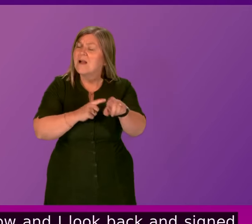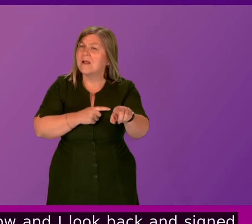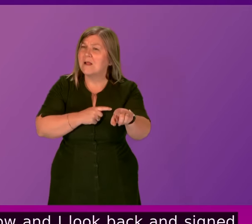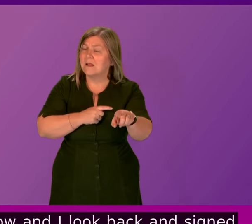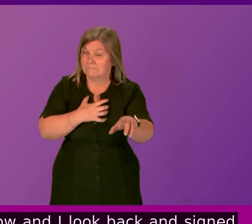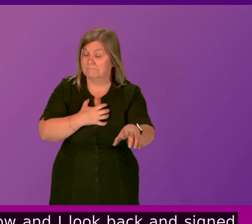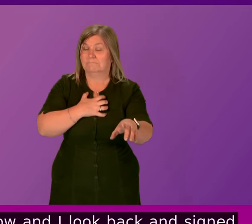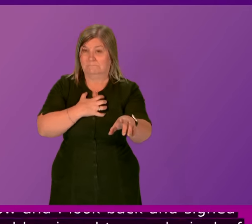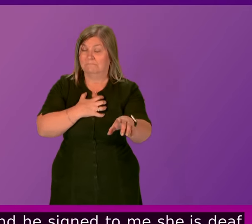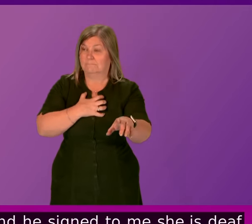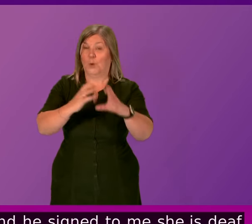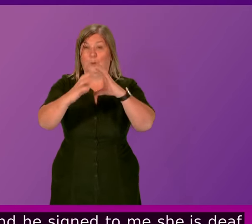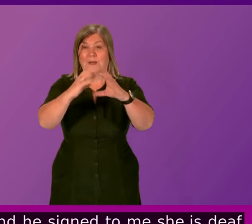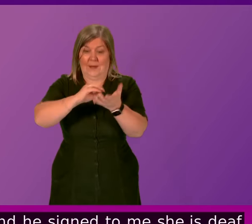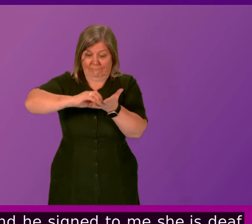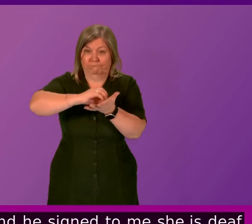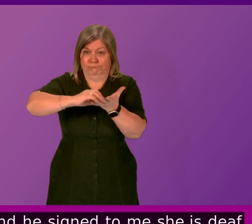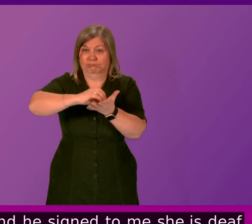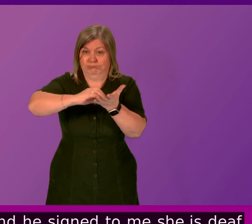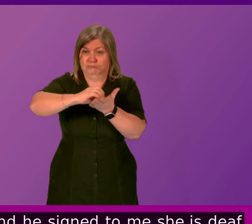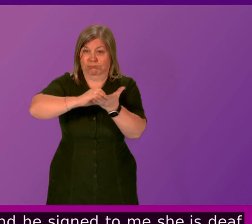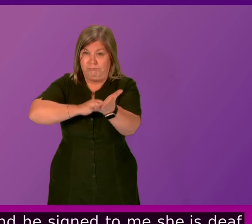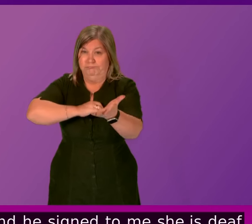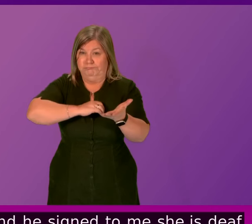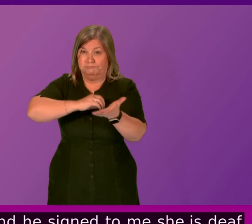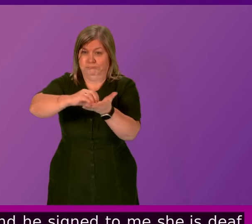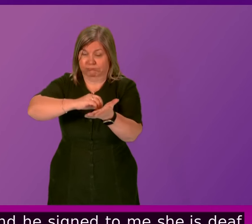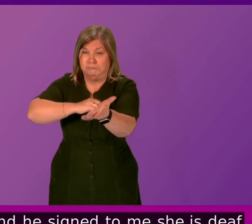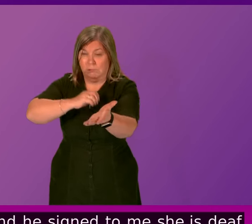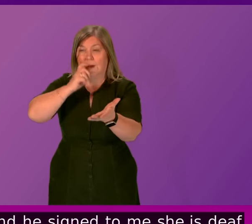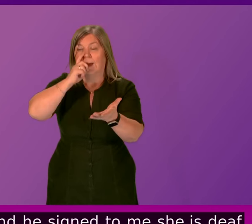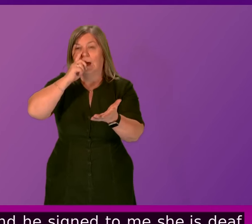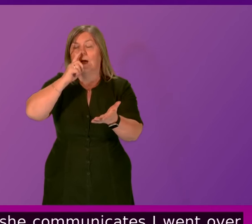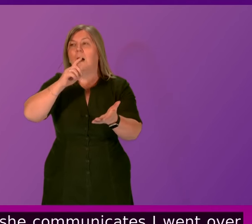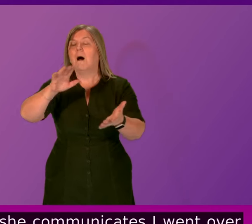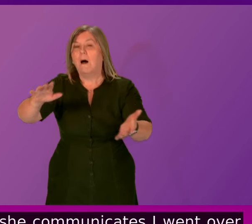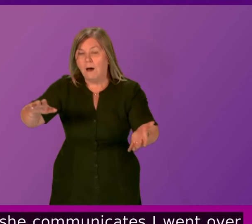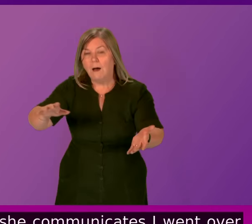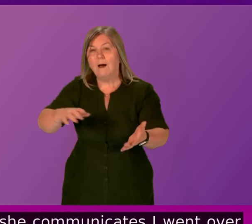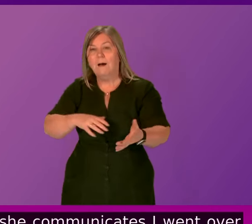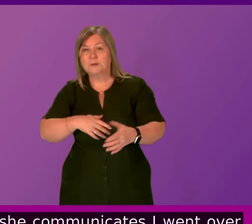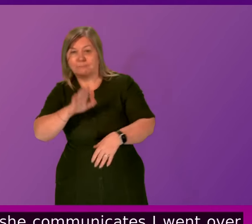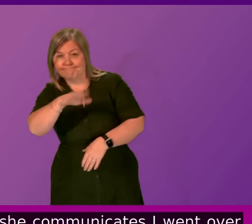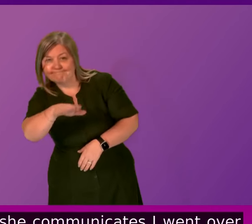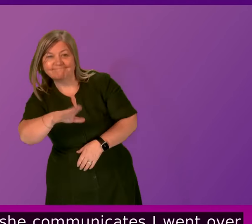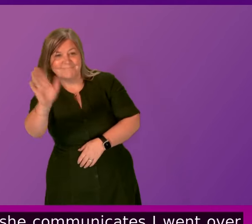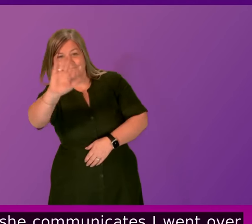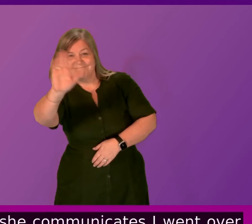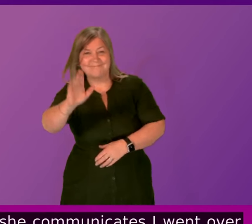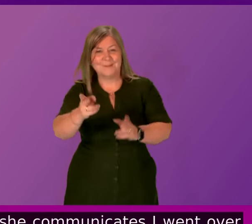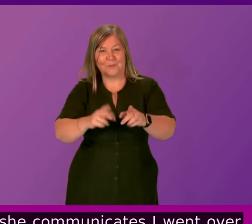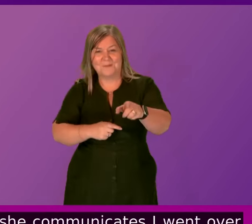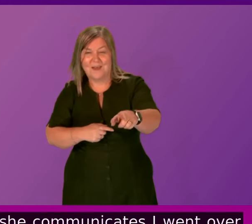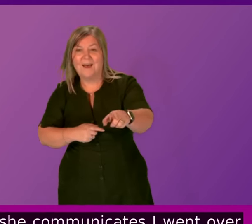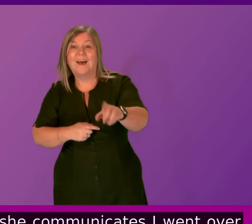and that's how she communicates." I went over and waved hello to the person doing the interpreting. They then signed